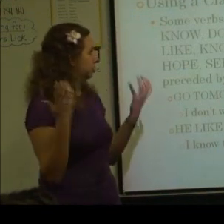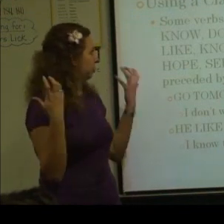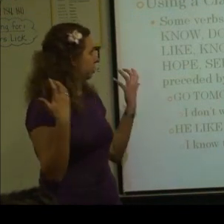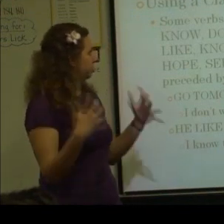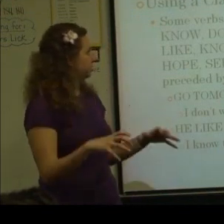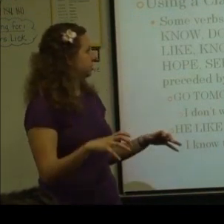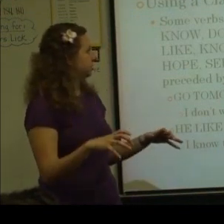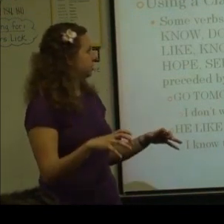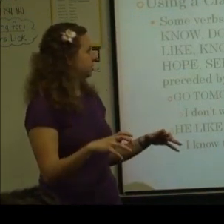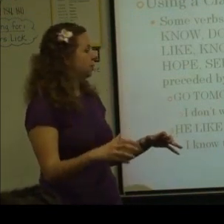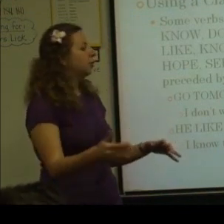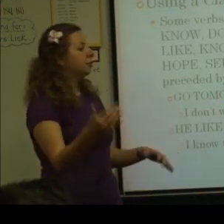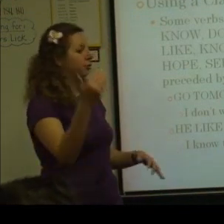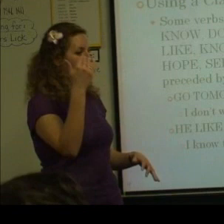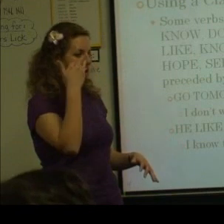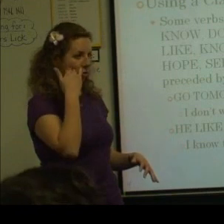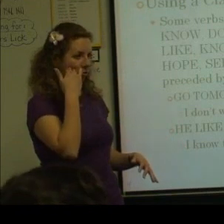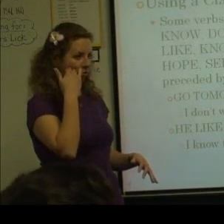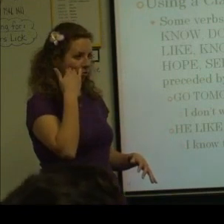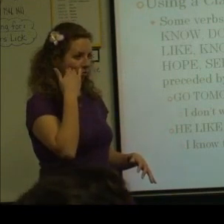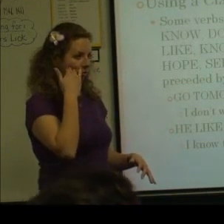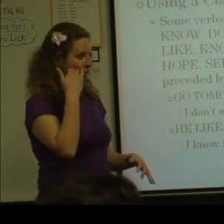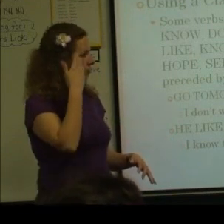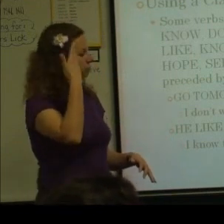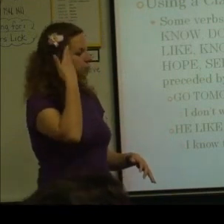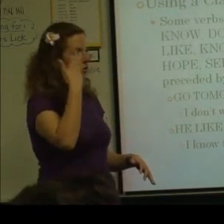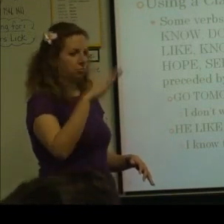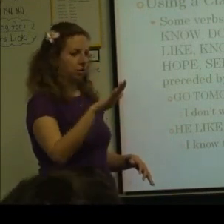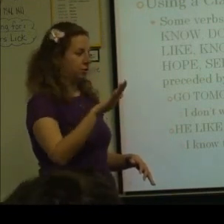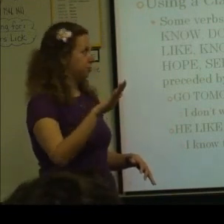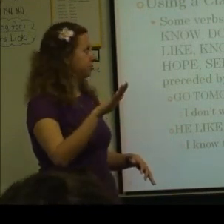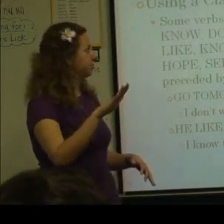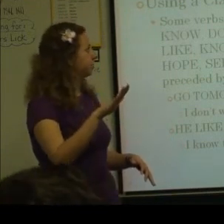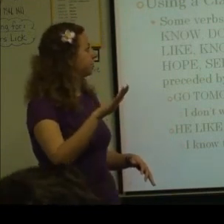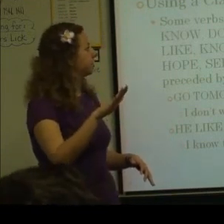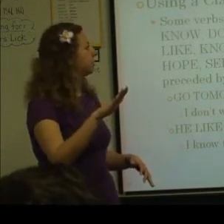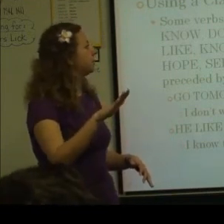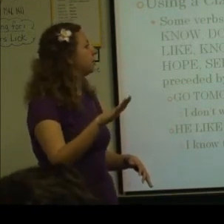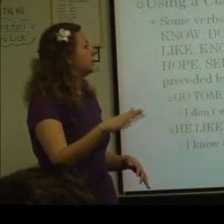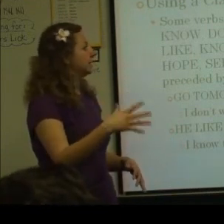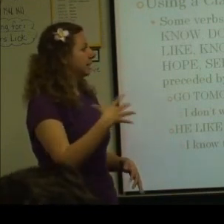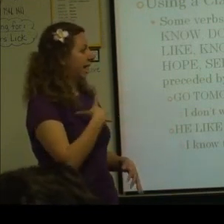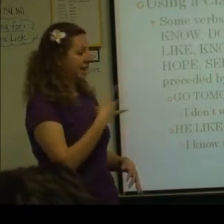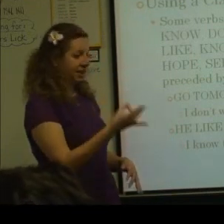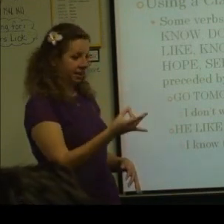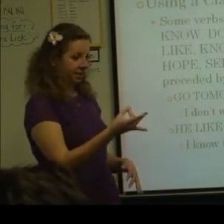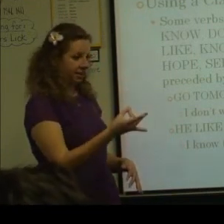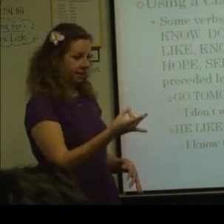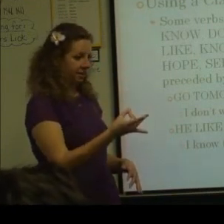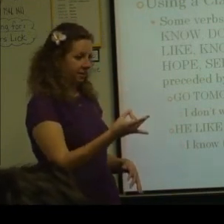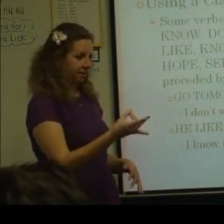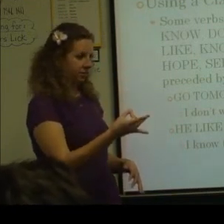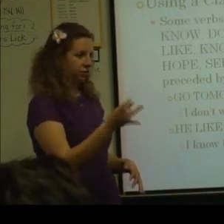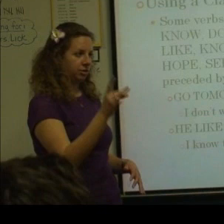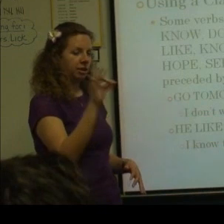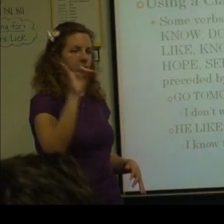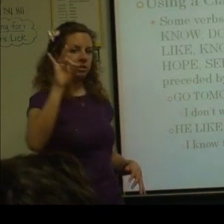don't want, know, don't know, like, just like with